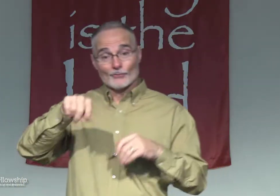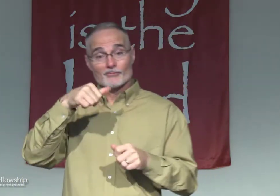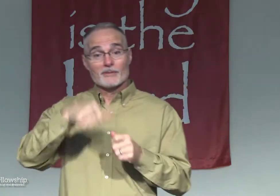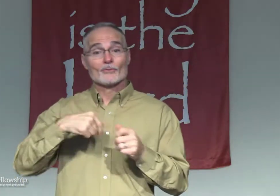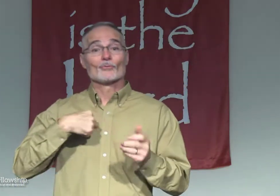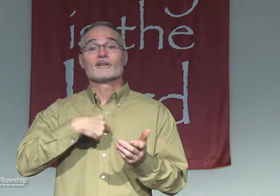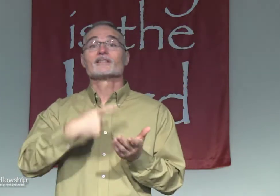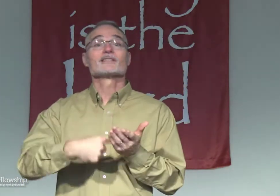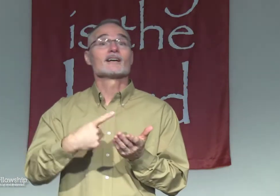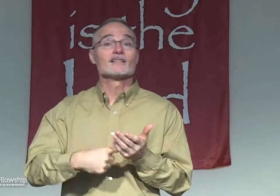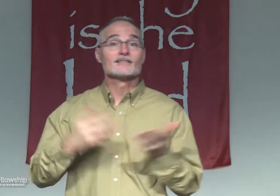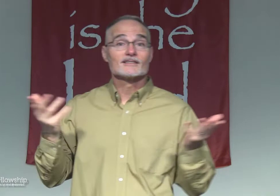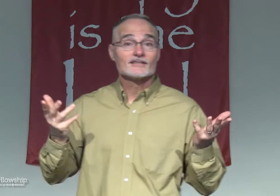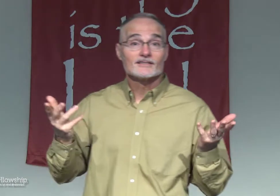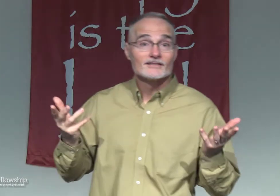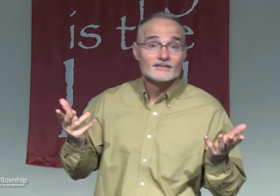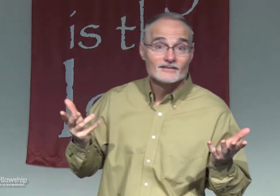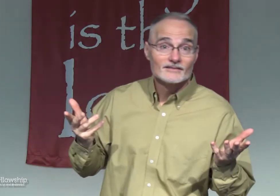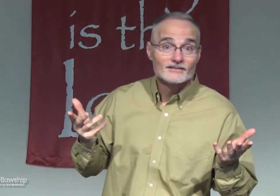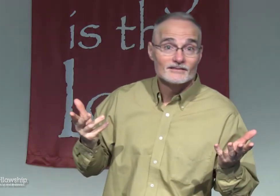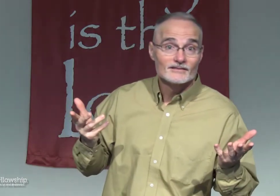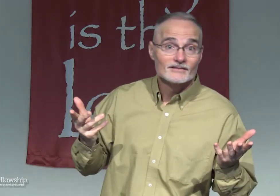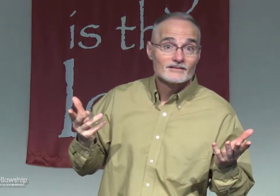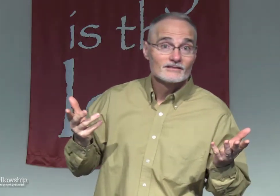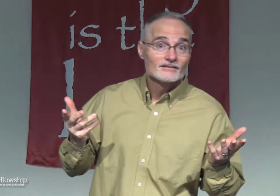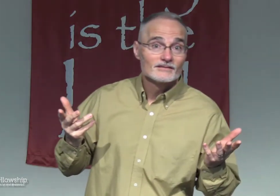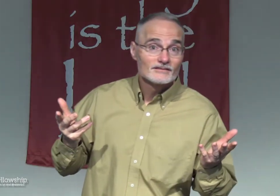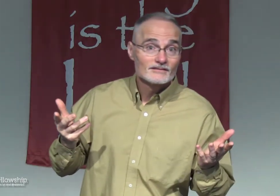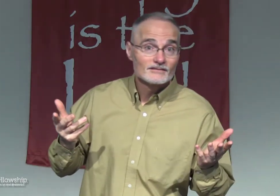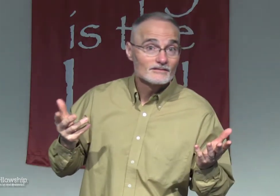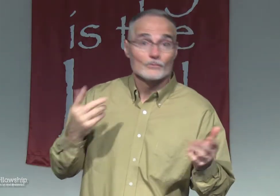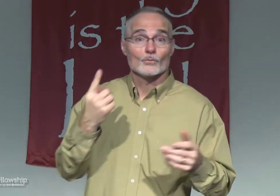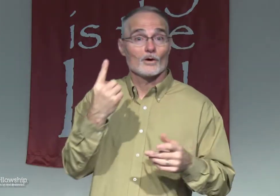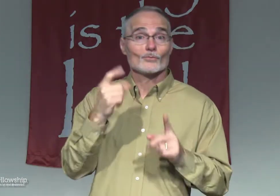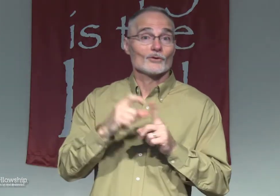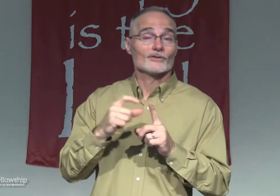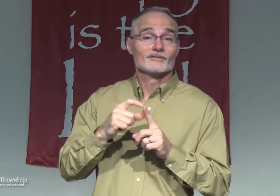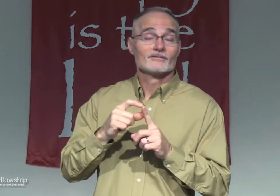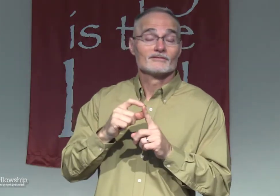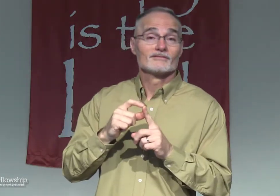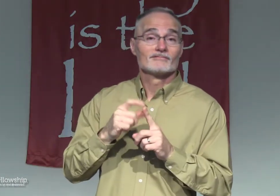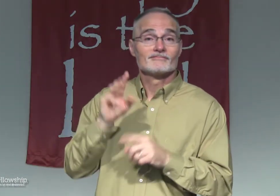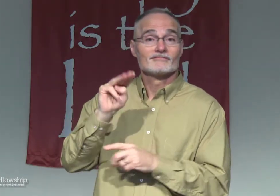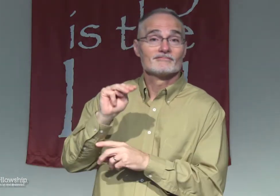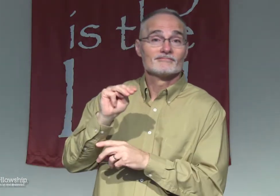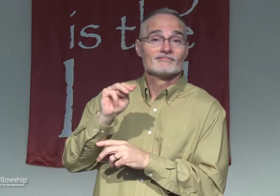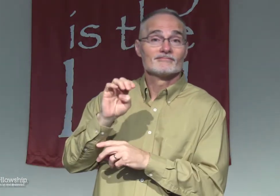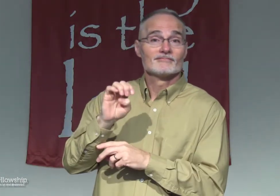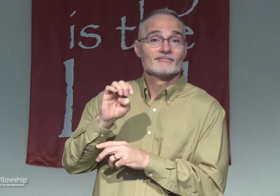Those of you who were with us last week, hopefully you remember that we discussed one word.